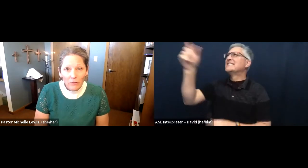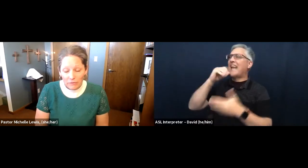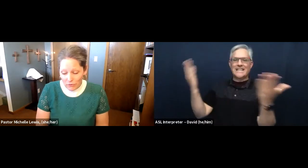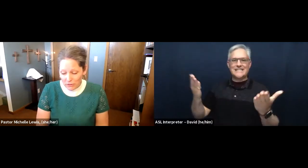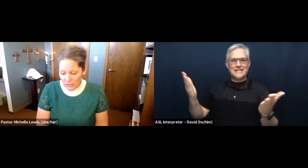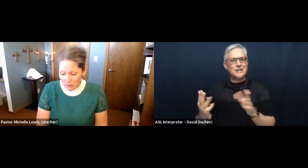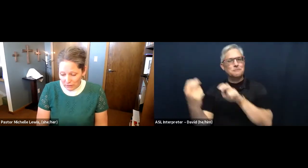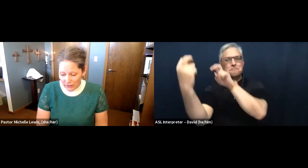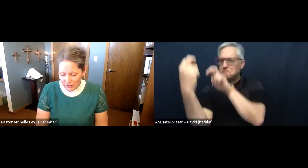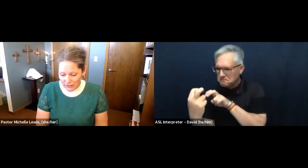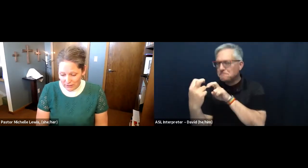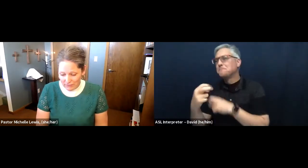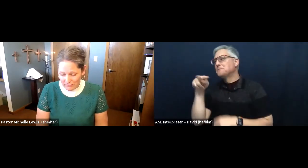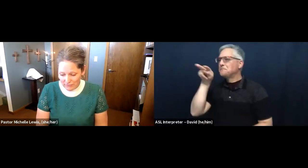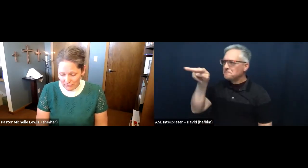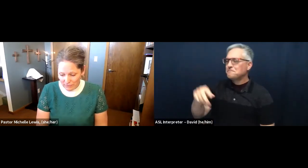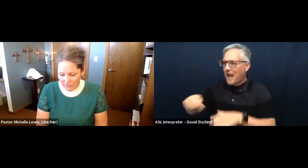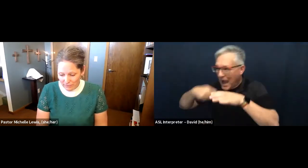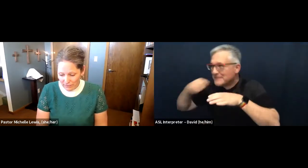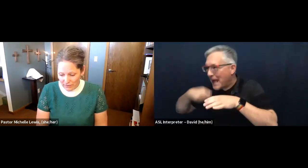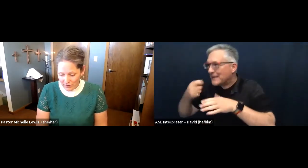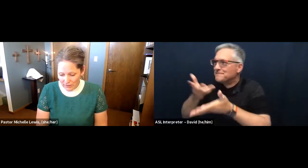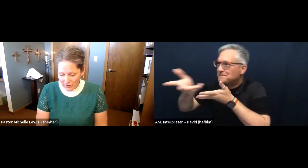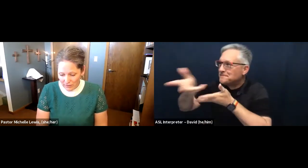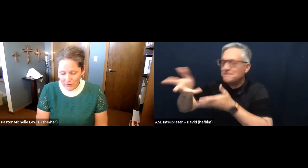the power of the Holy Spirit.